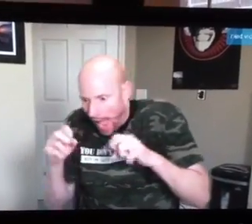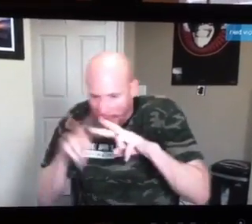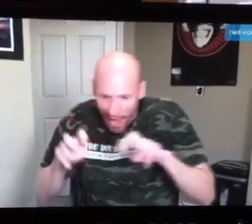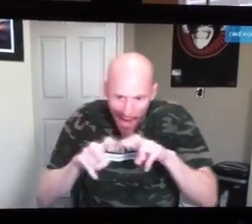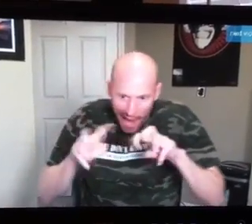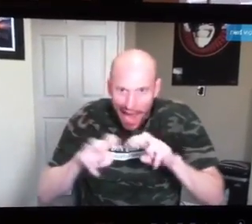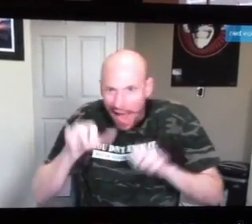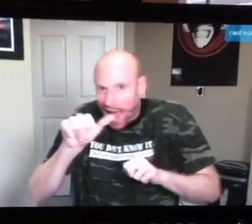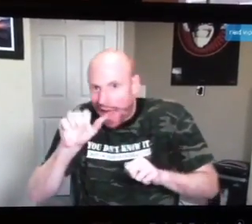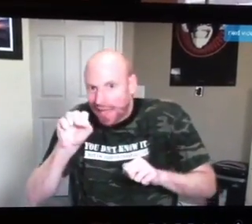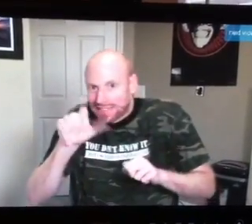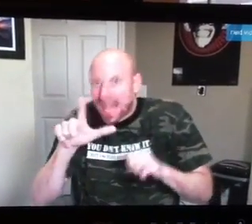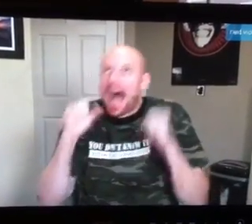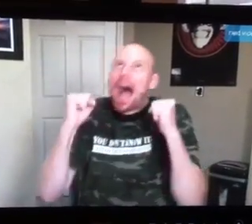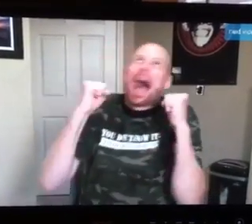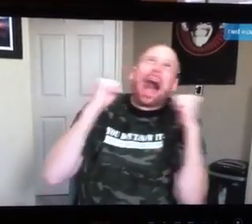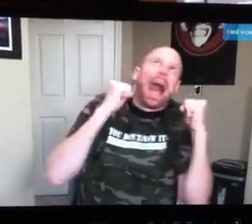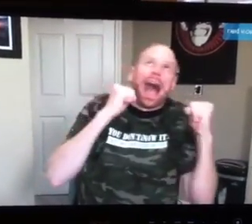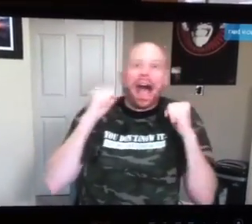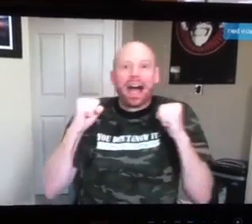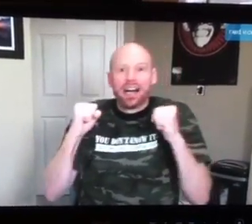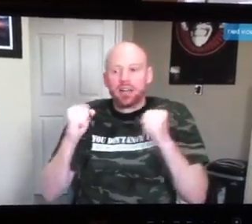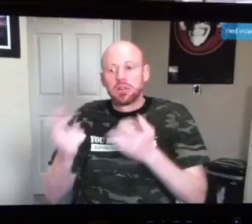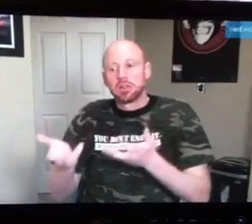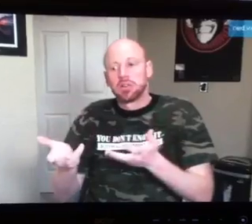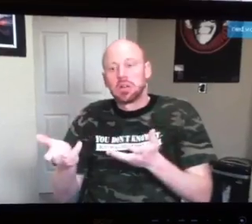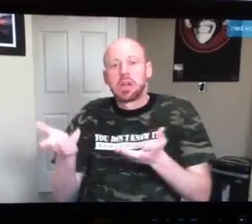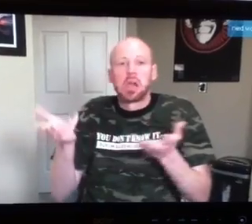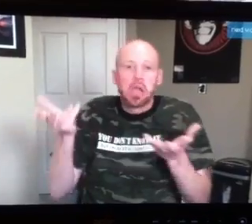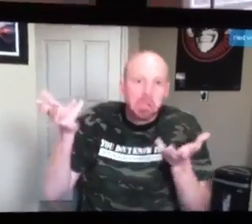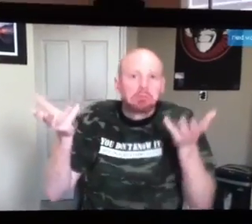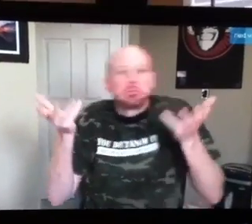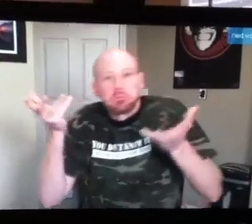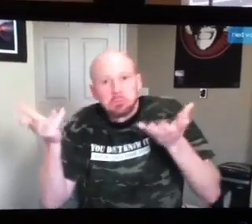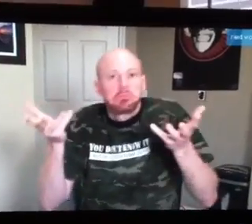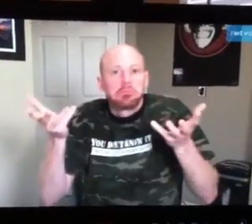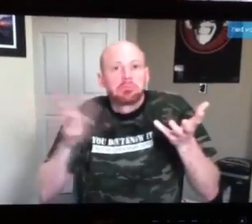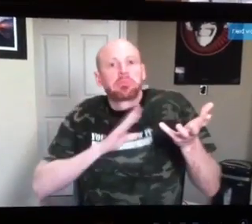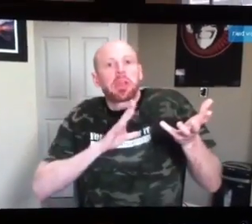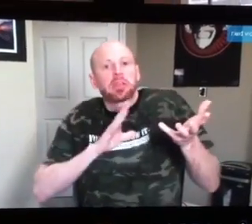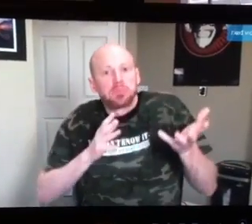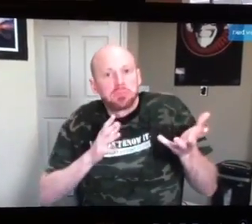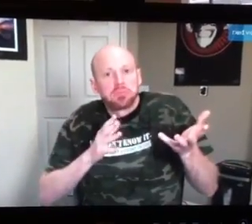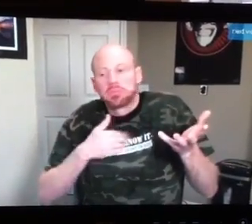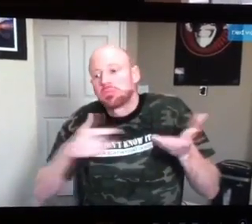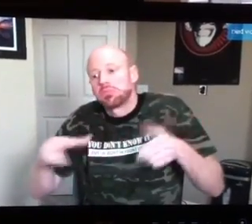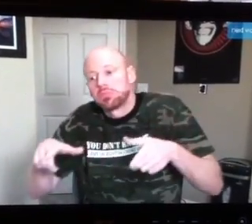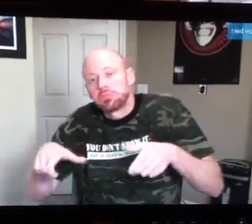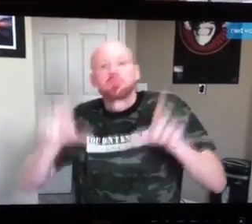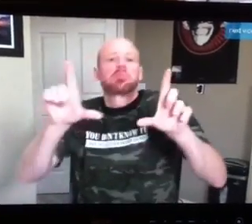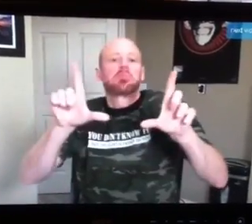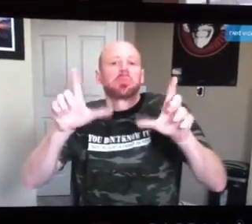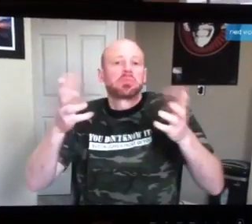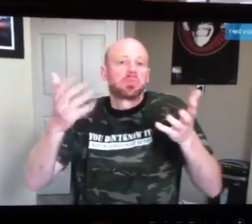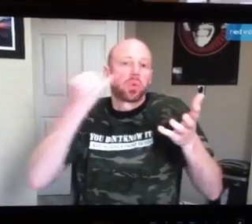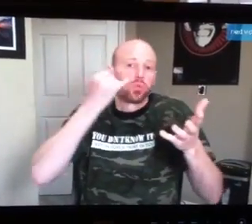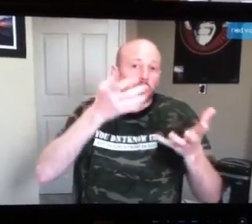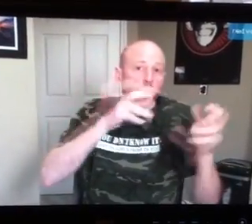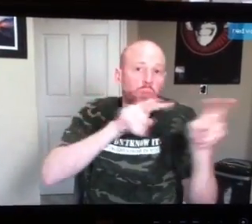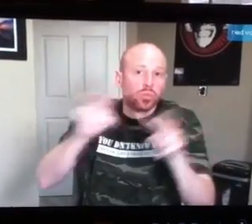be really interested in ASL and delving deeper into the different aspects of ASL. You might want to get your